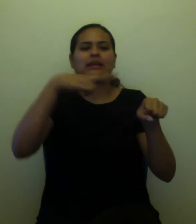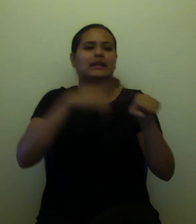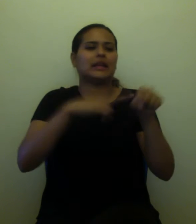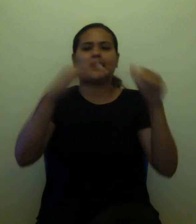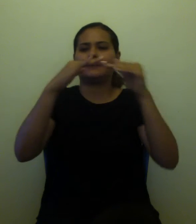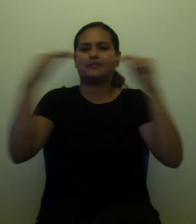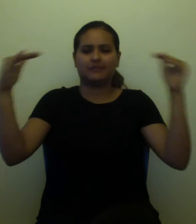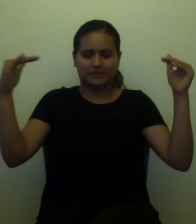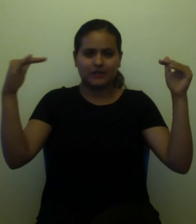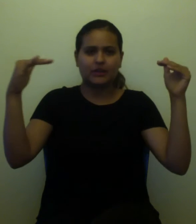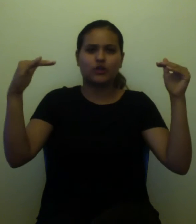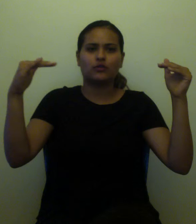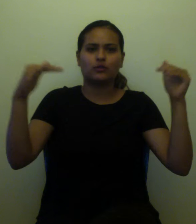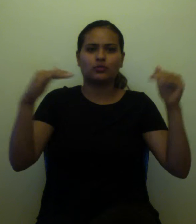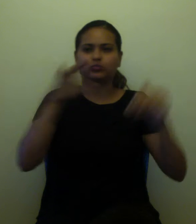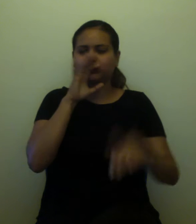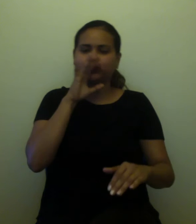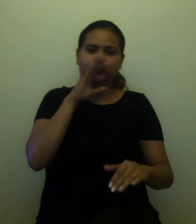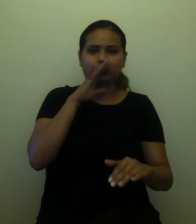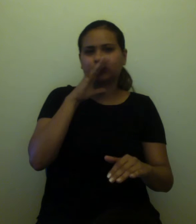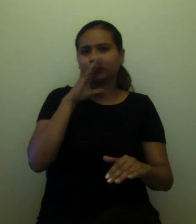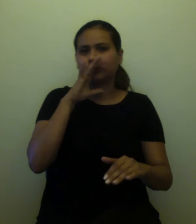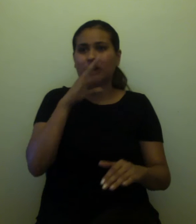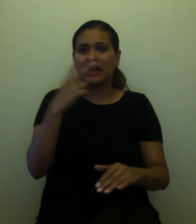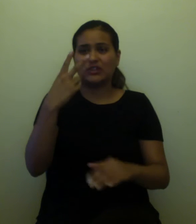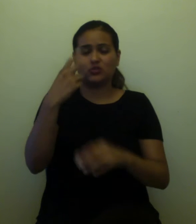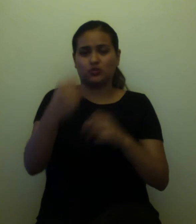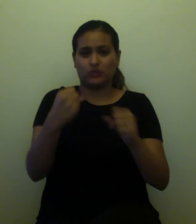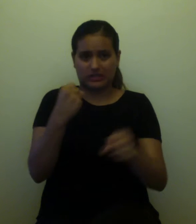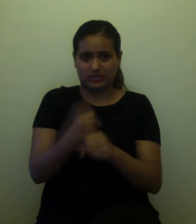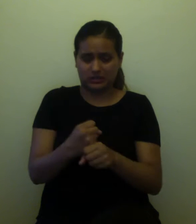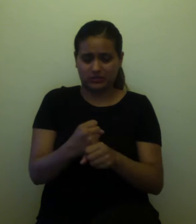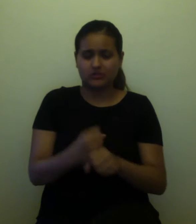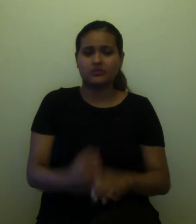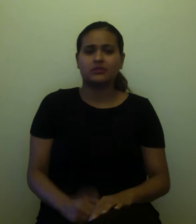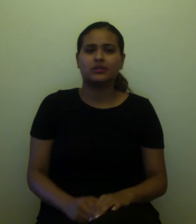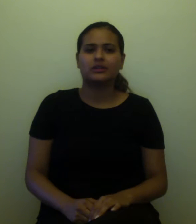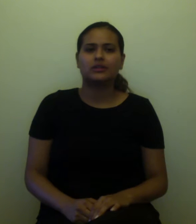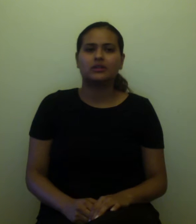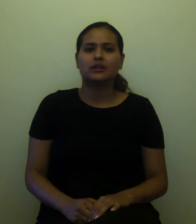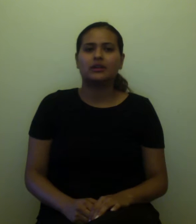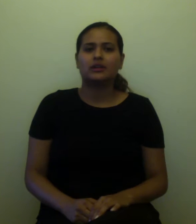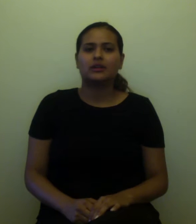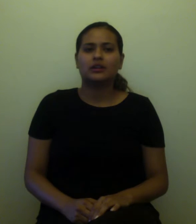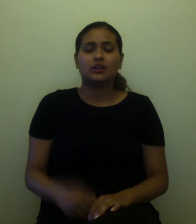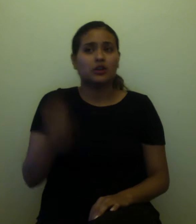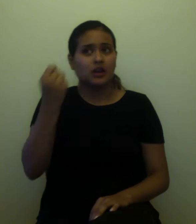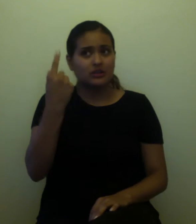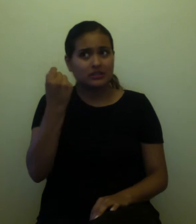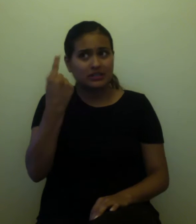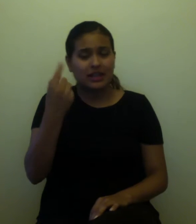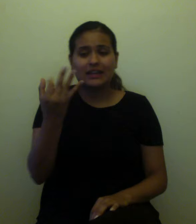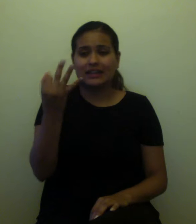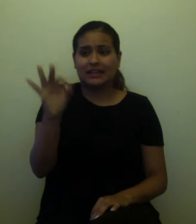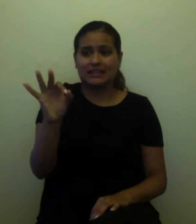years. Now, you need to understand that in 1981, everybody thought Chinese was really,